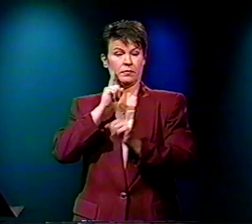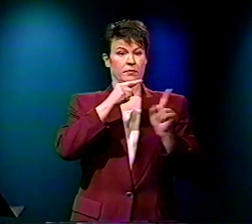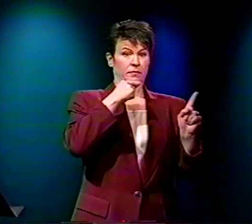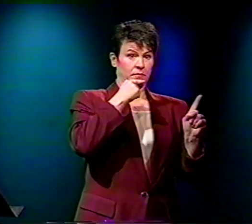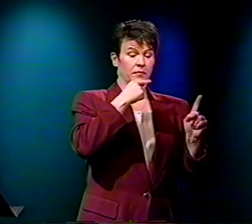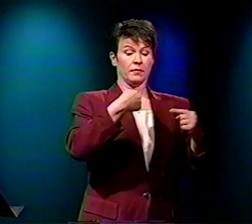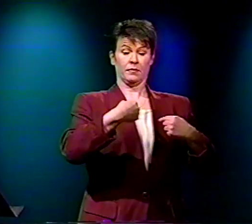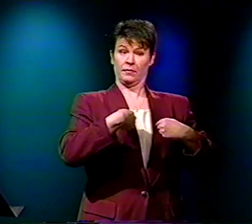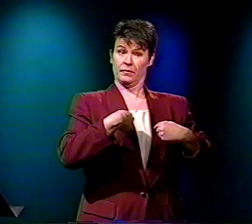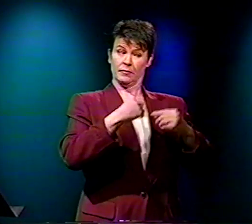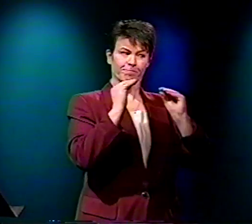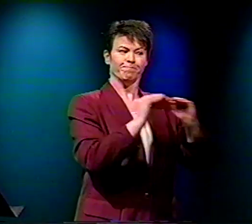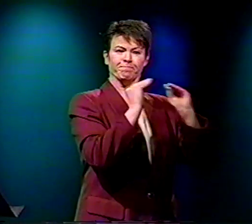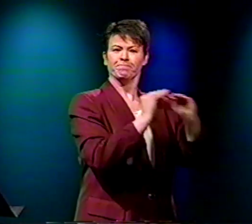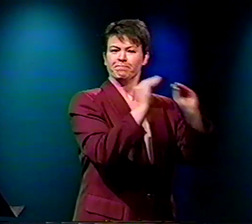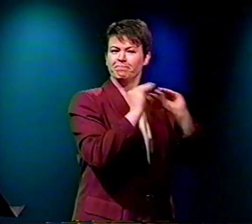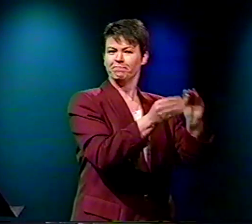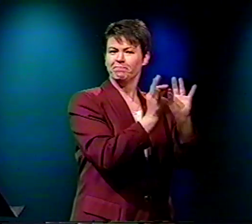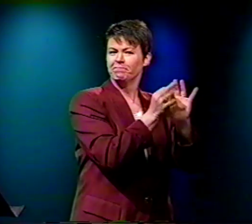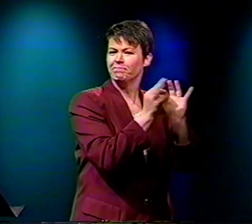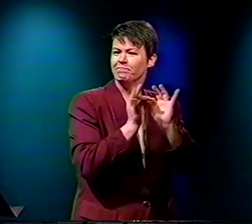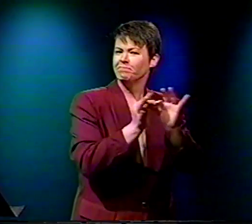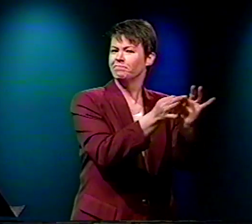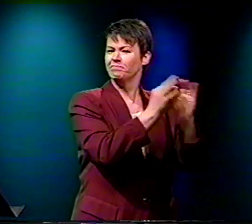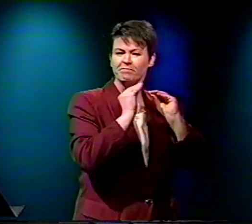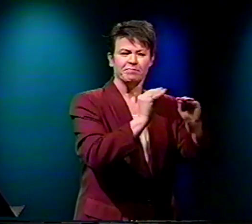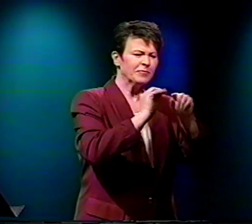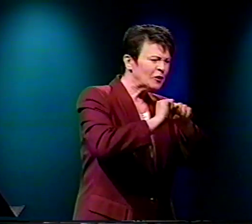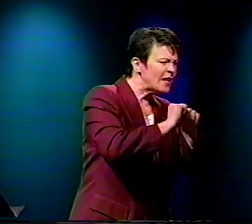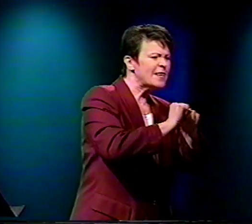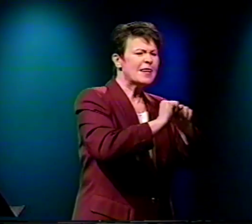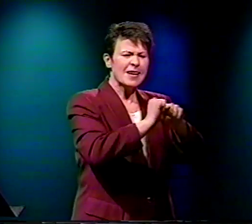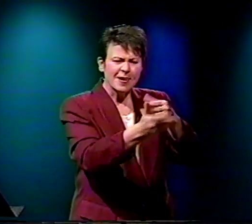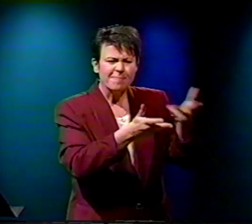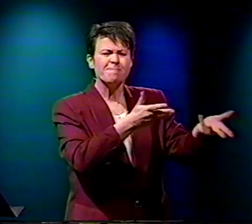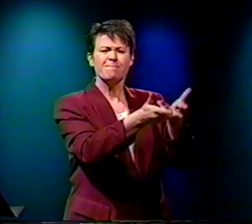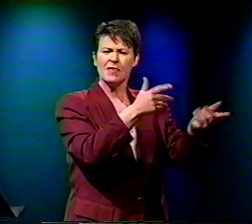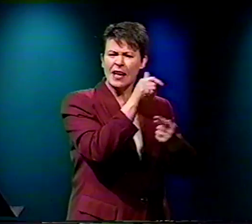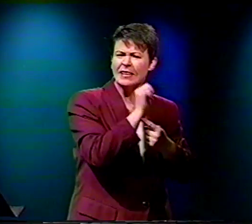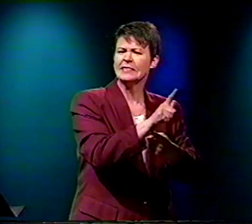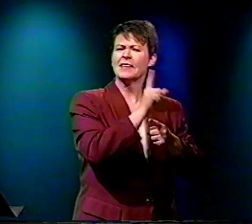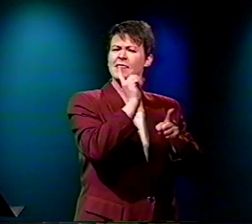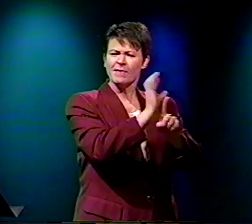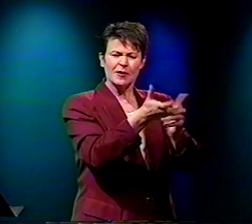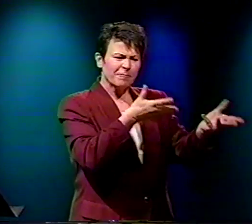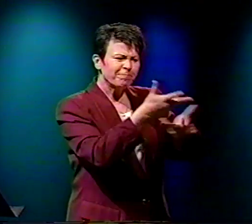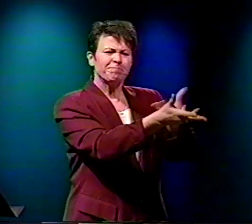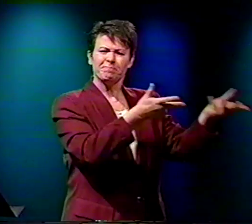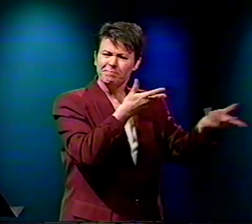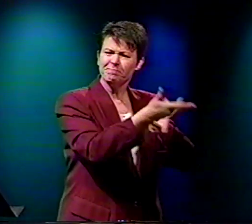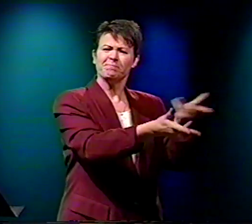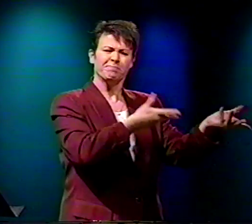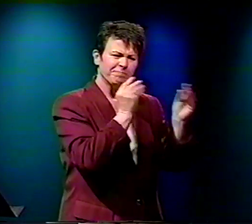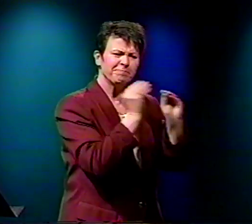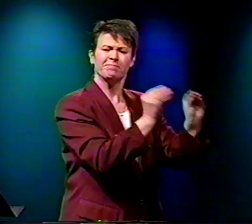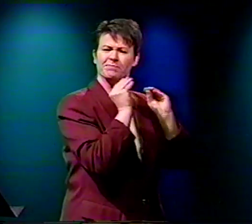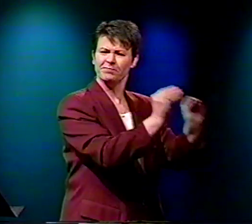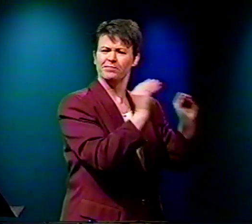experience in that issue of interacting with both deaf people and hearing people, you know, I teach interpreters, I'm in the training program, I instruct them on deaf